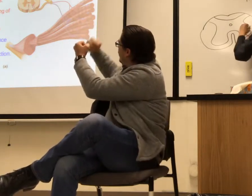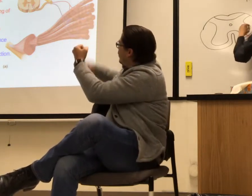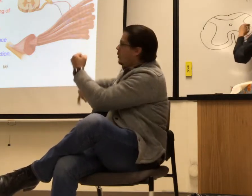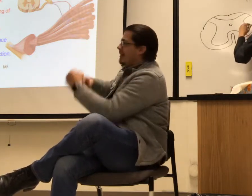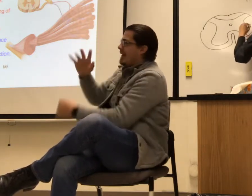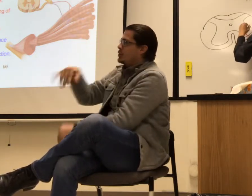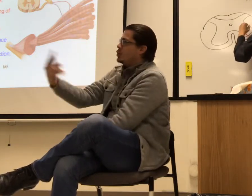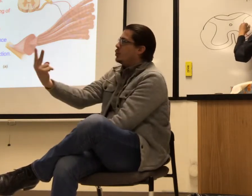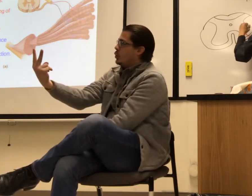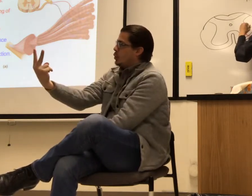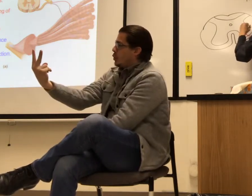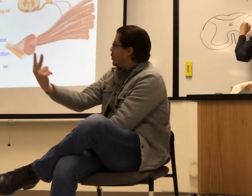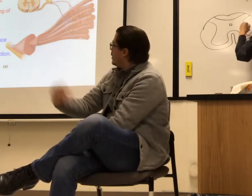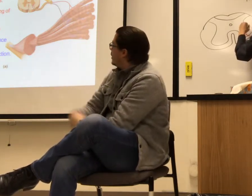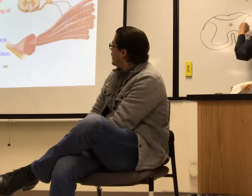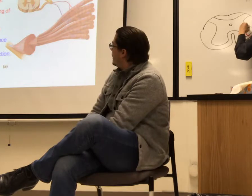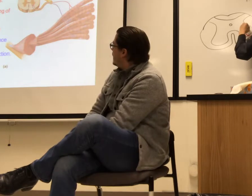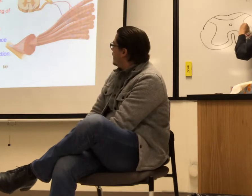draw another cell.